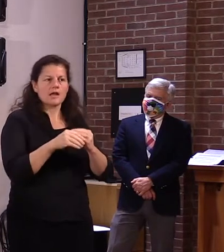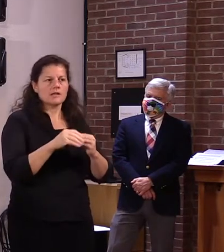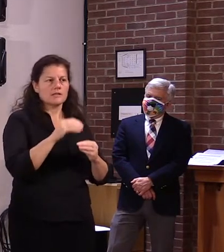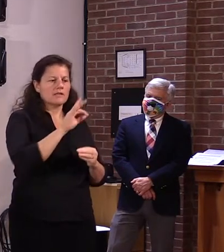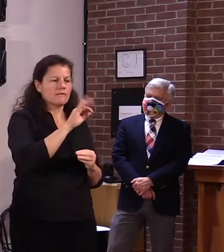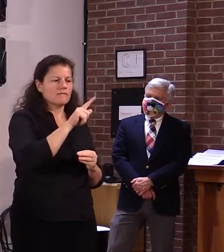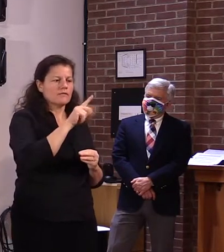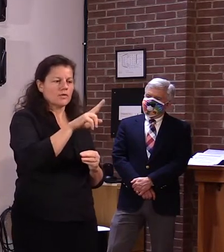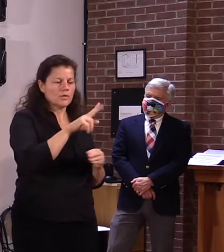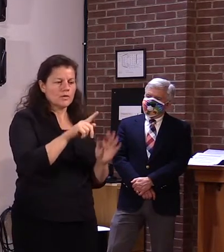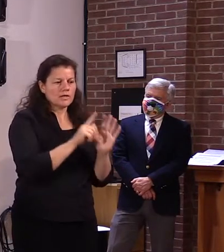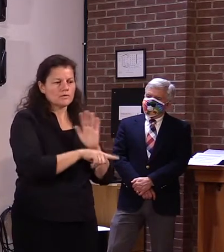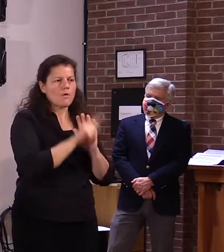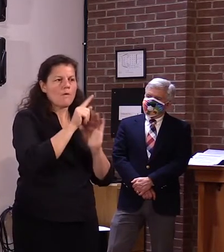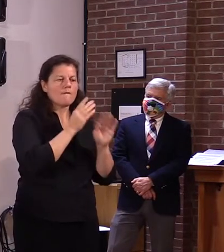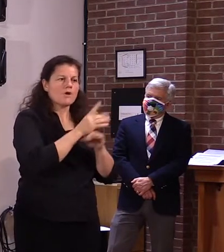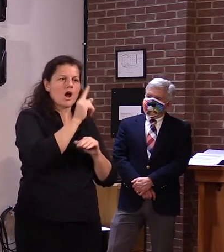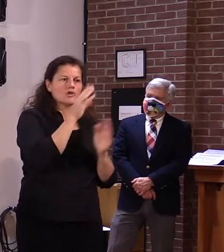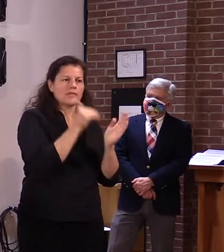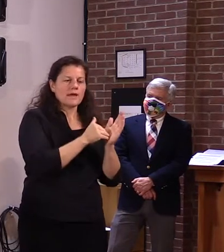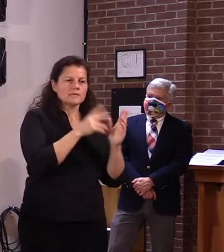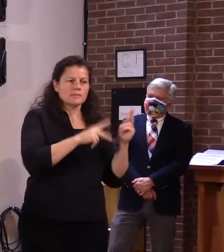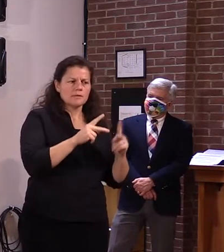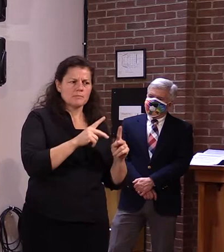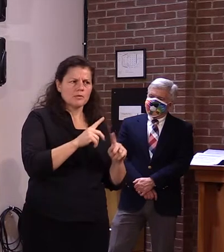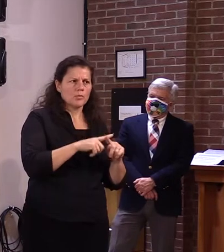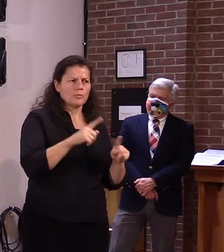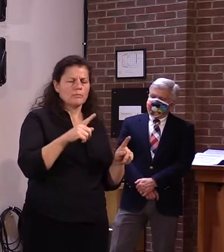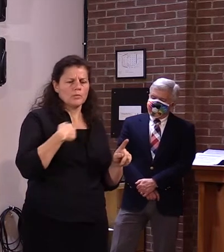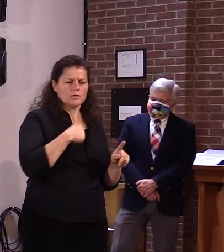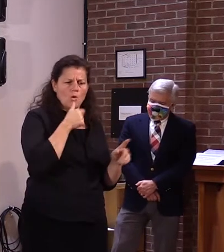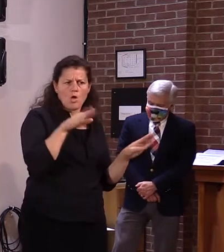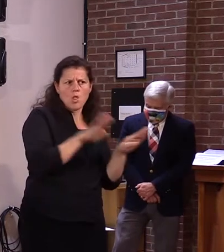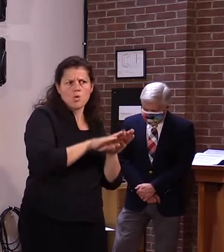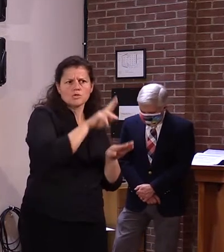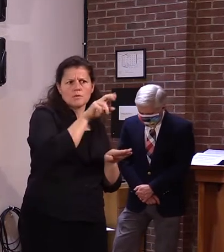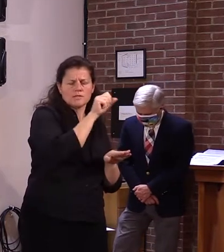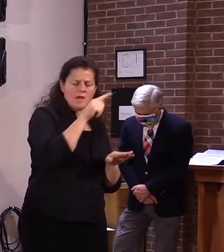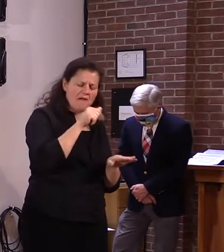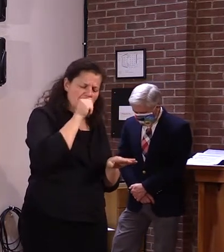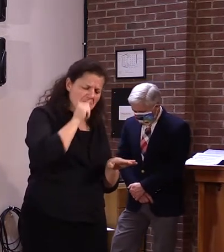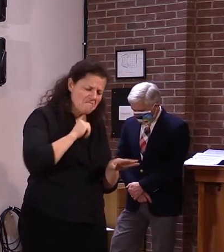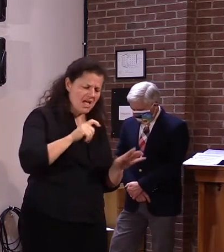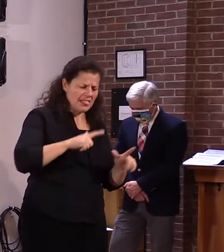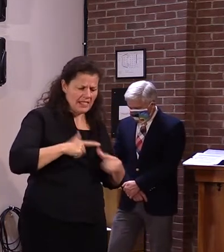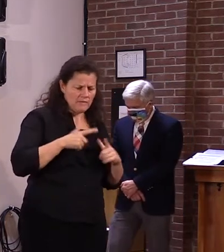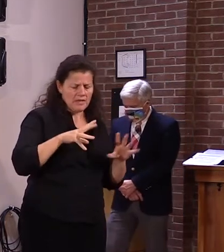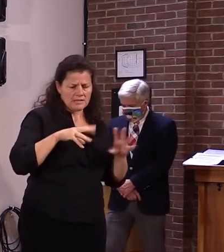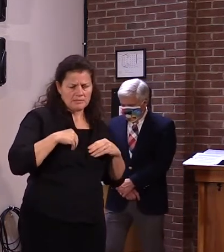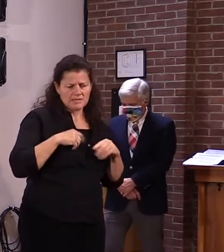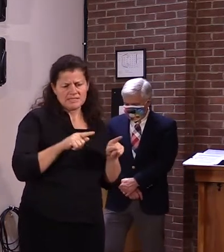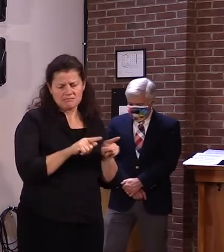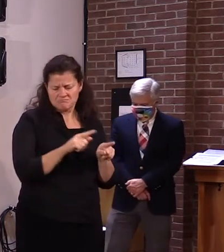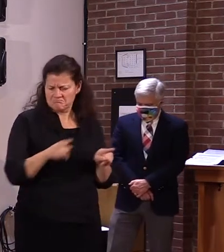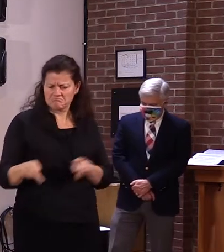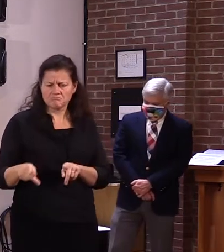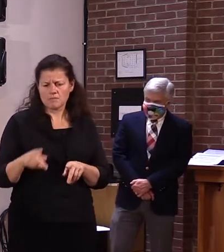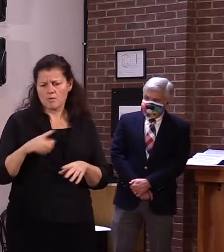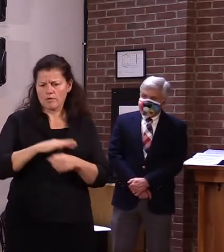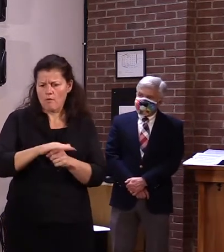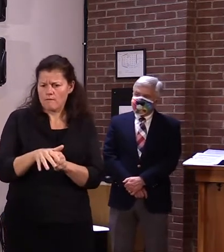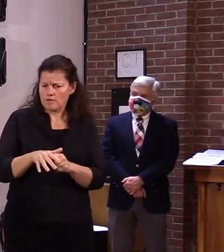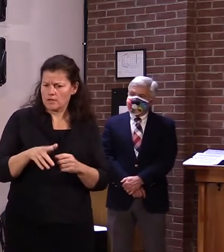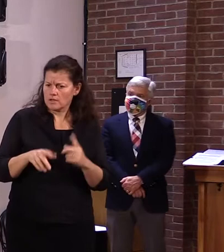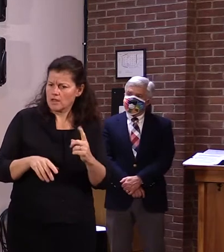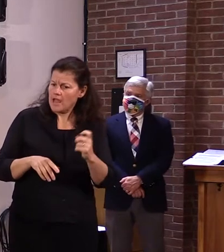don't close down the country for that. We just have to learn to live with it like we do with COVID. Does all of this undermine your efforts to try to get a hold of the virus?